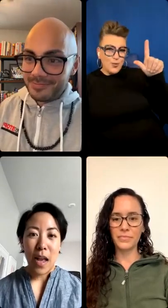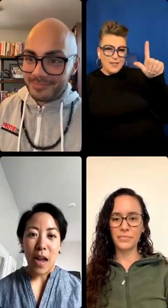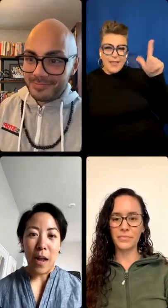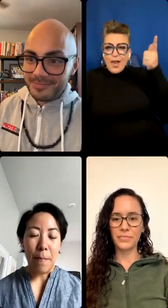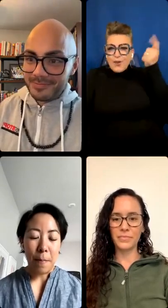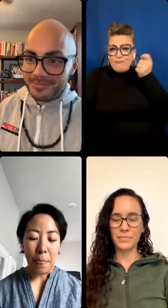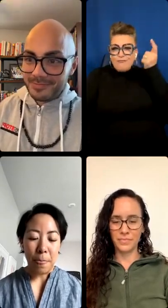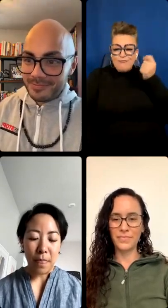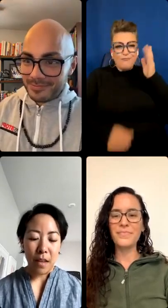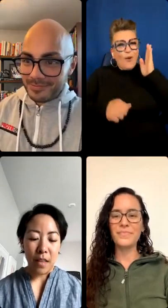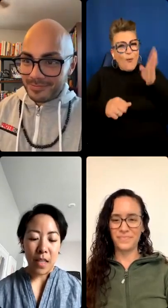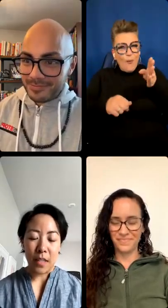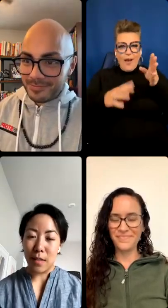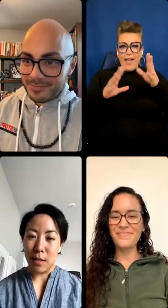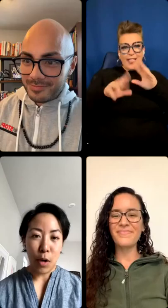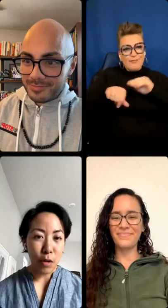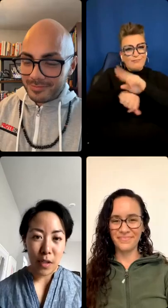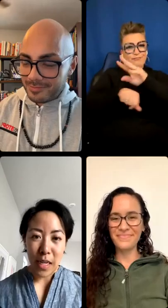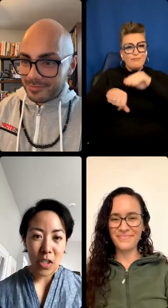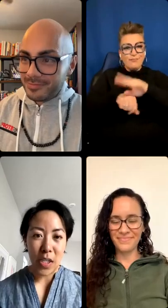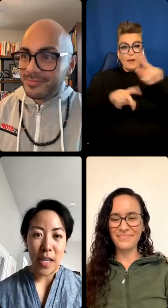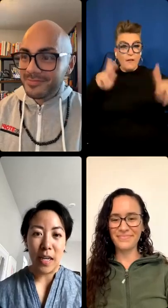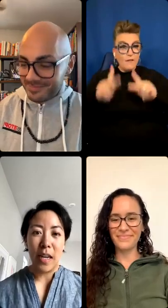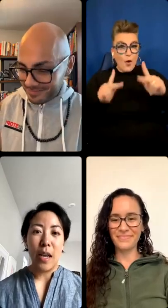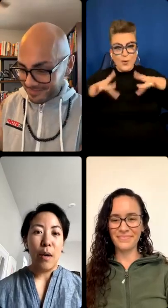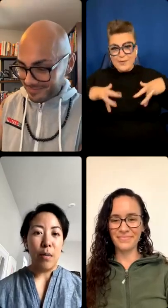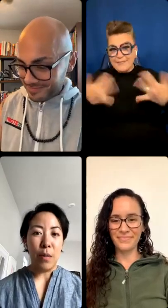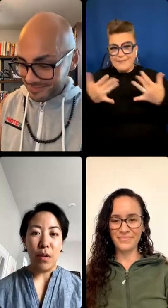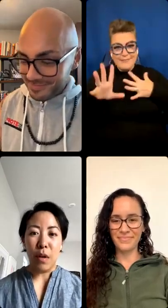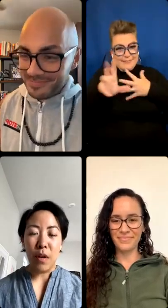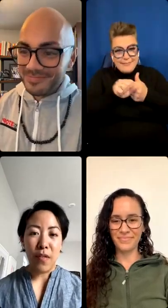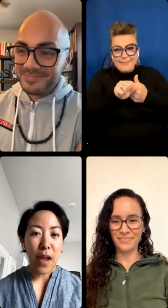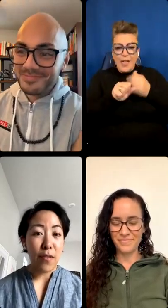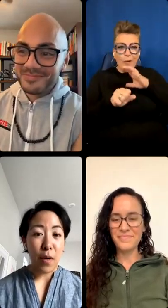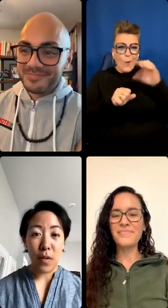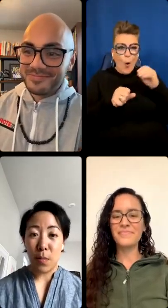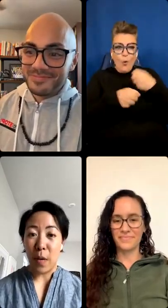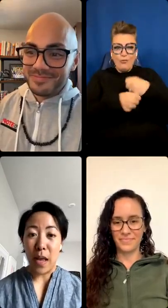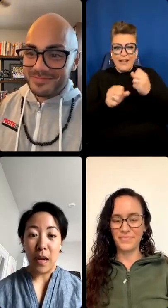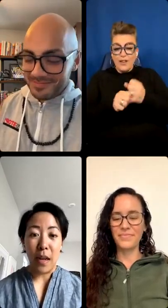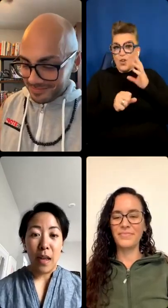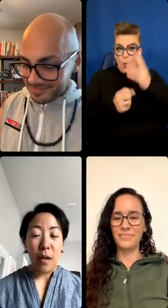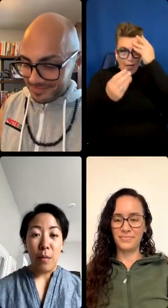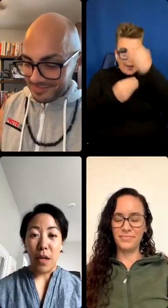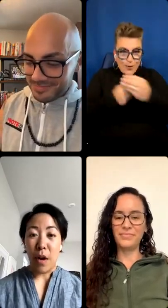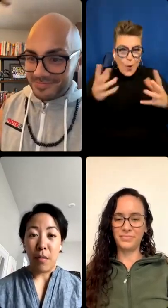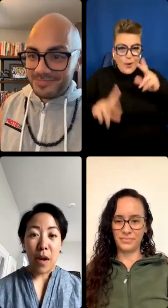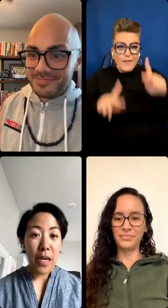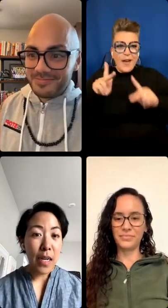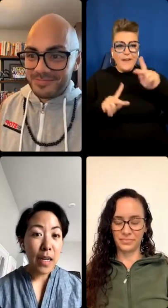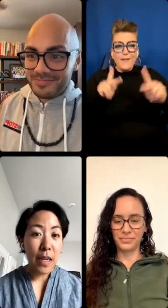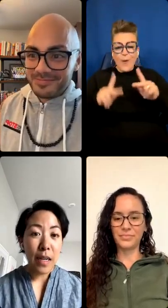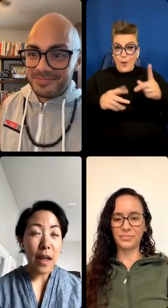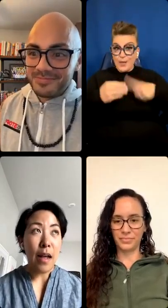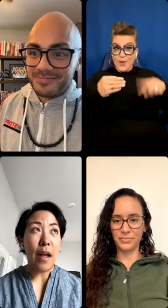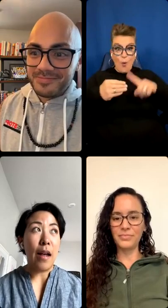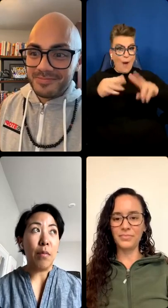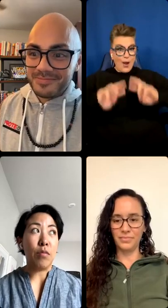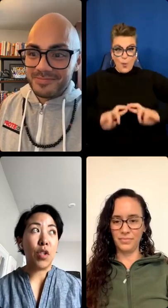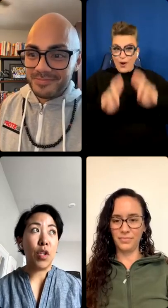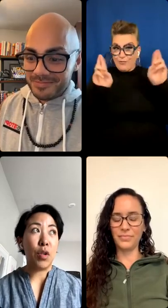of this co-creation. We will notify folks when we are